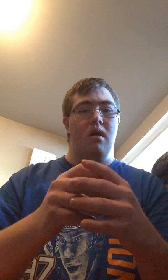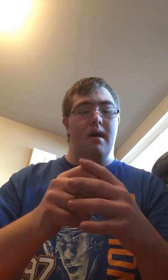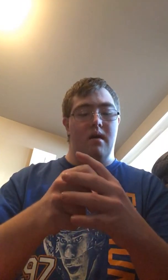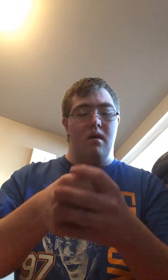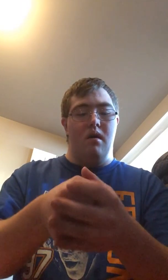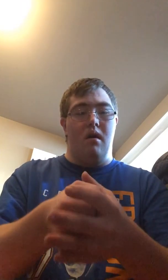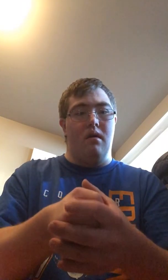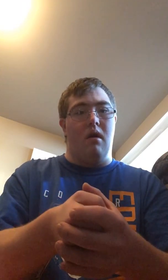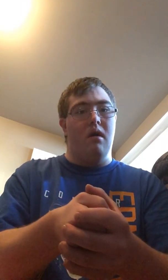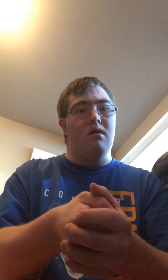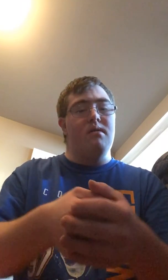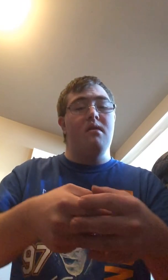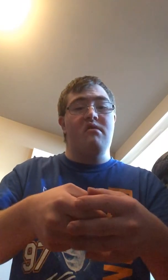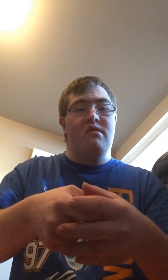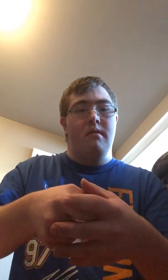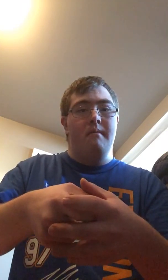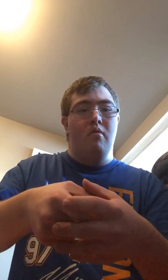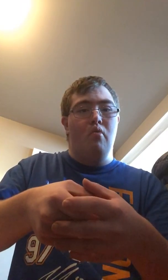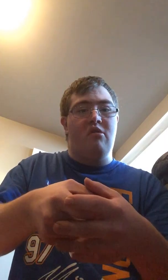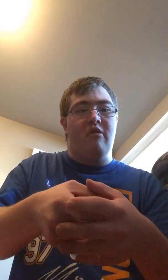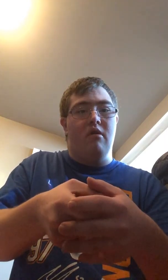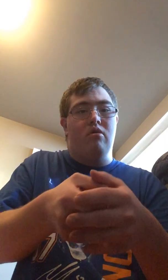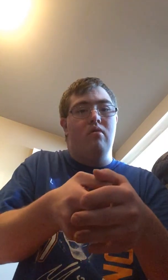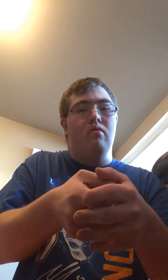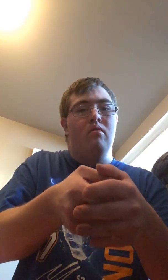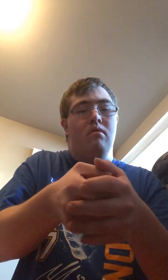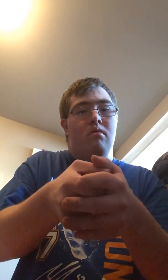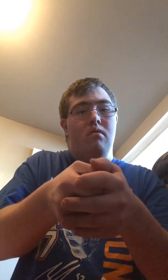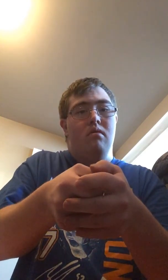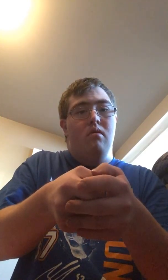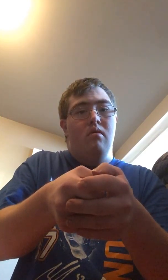Your arteries will start to